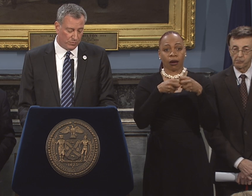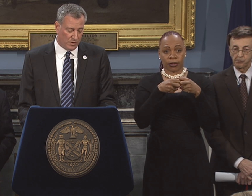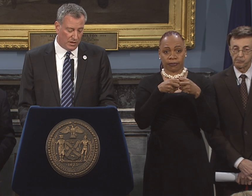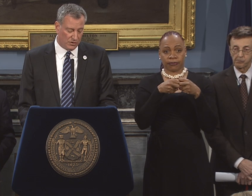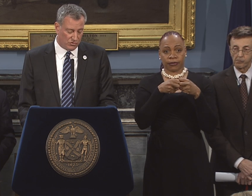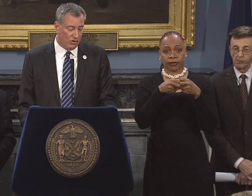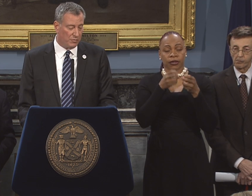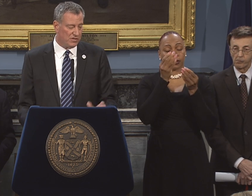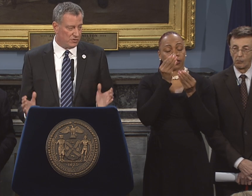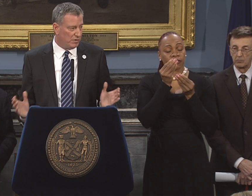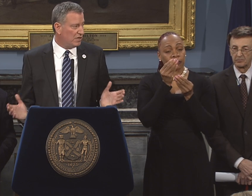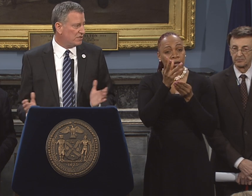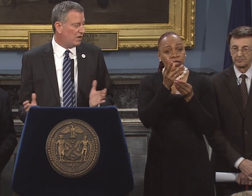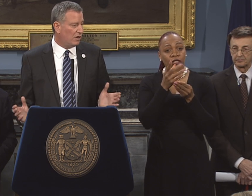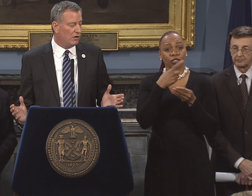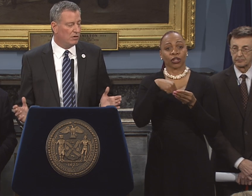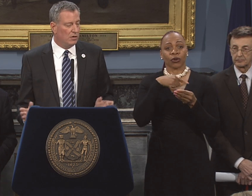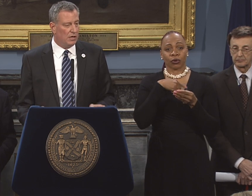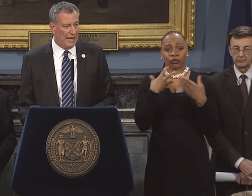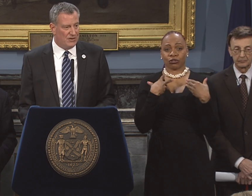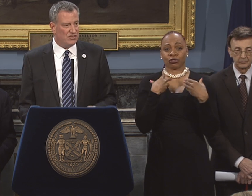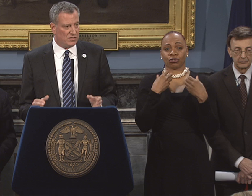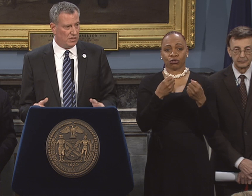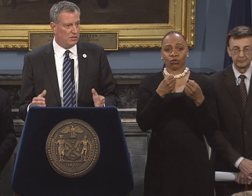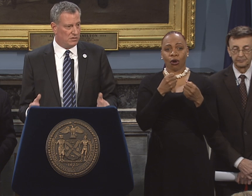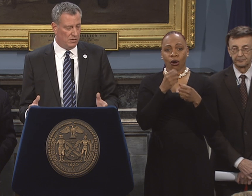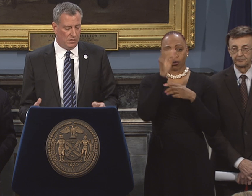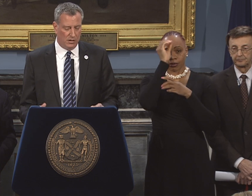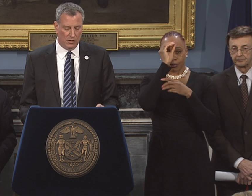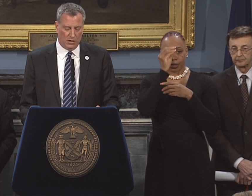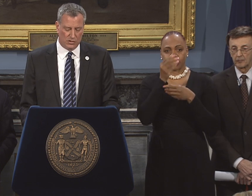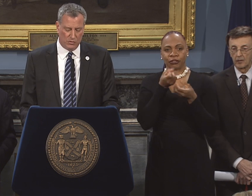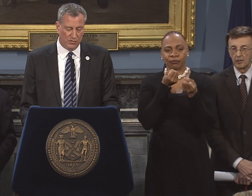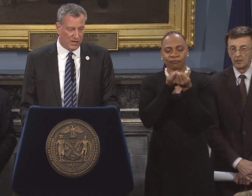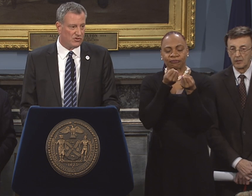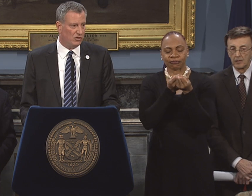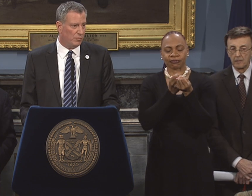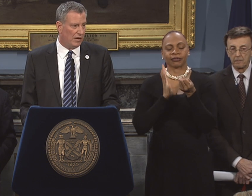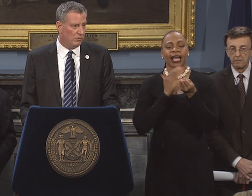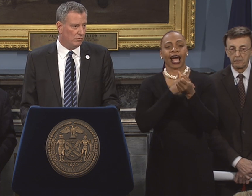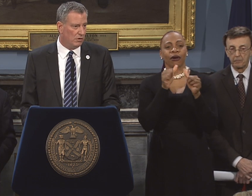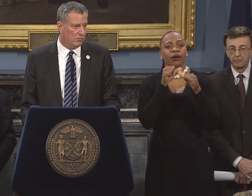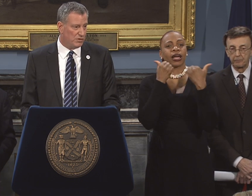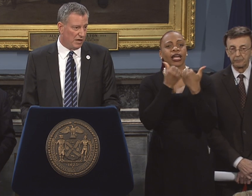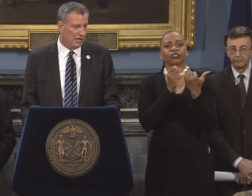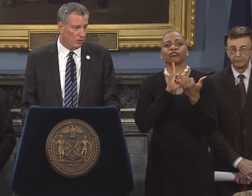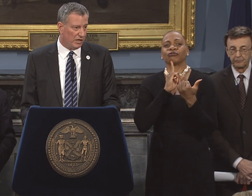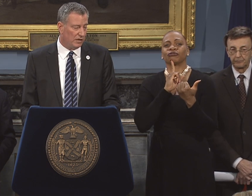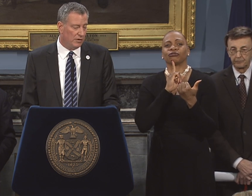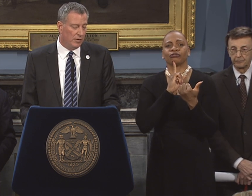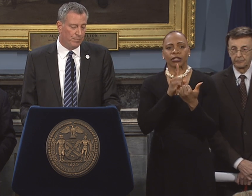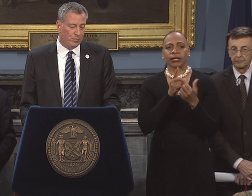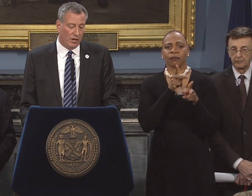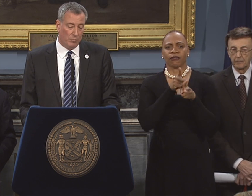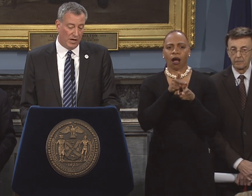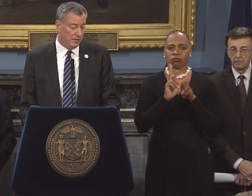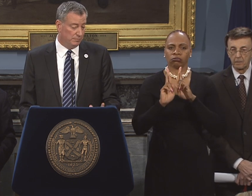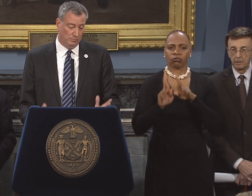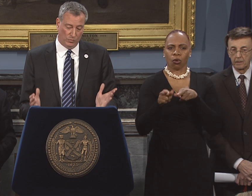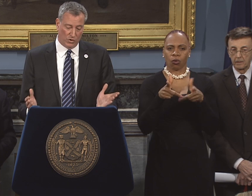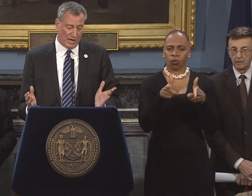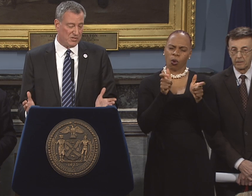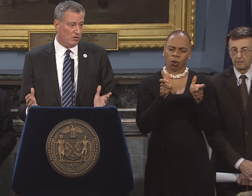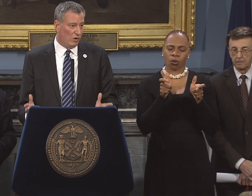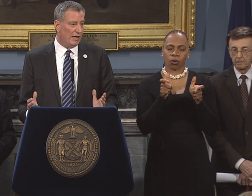are in a strong position because our agencies are so professional about responding quickly.